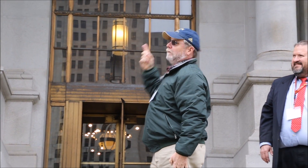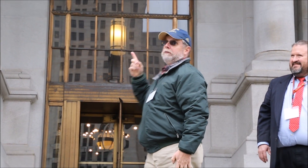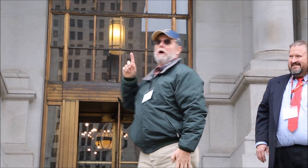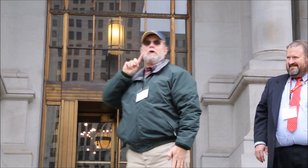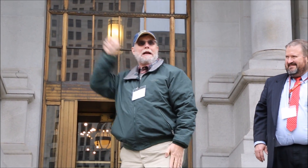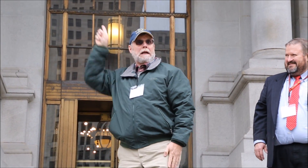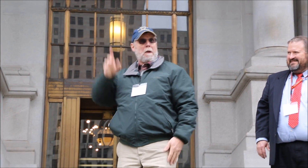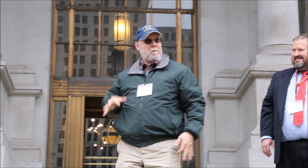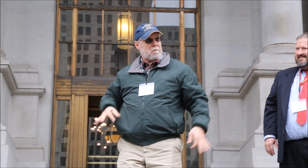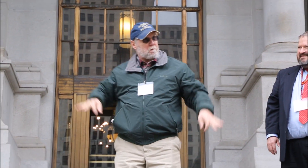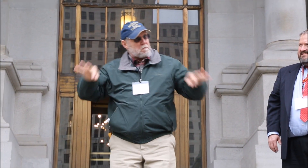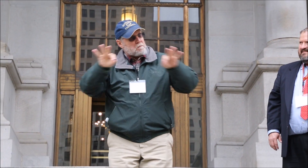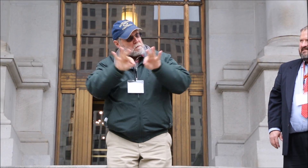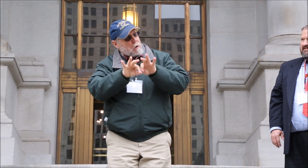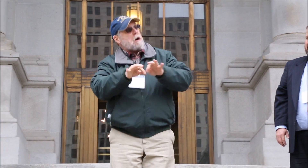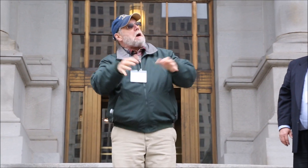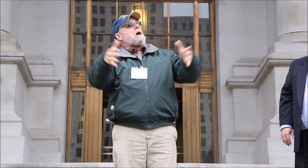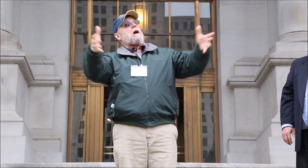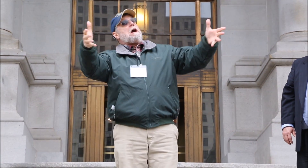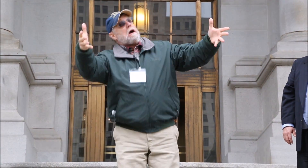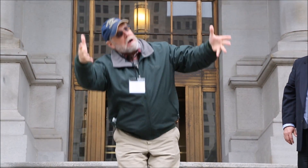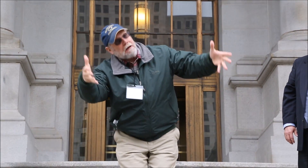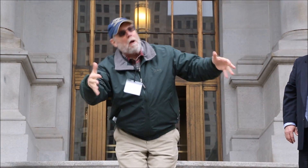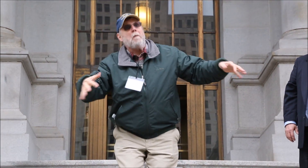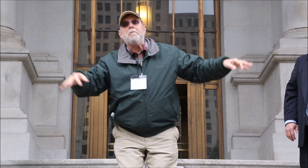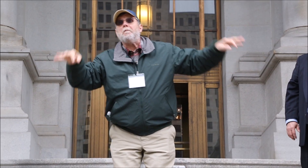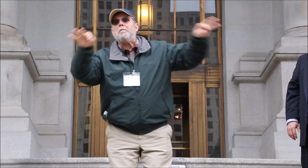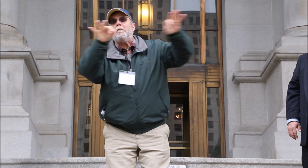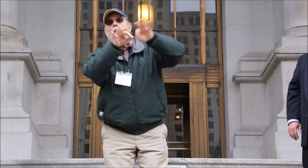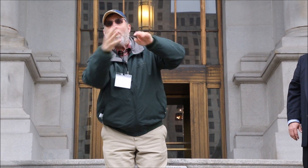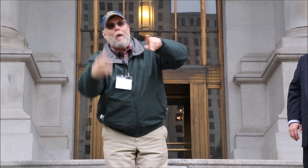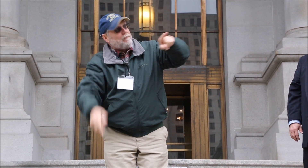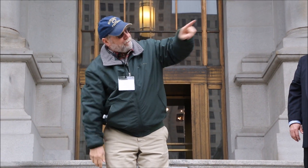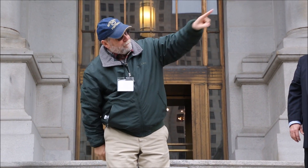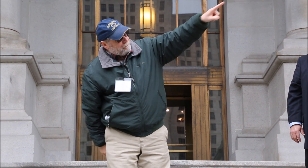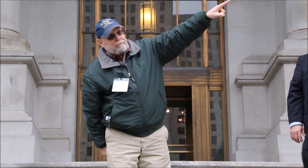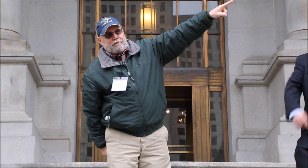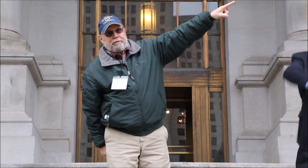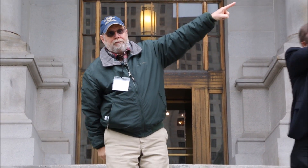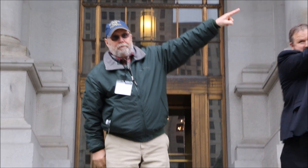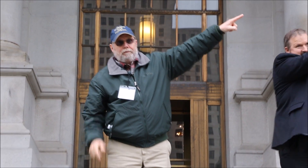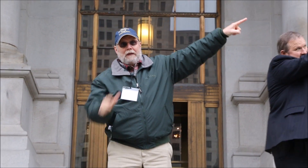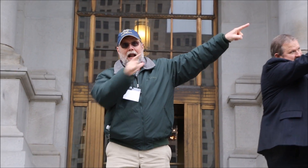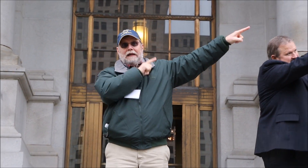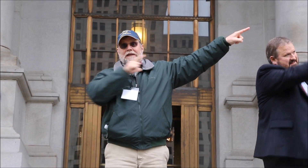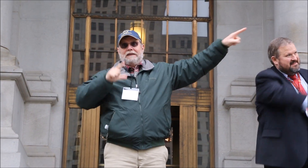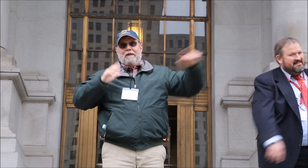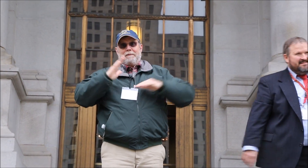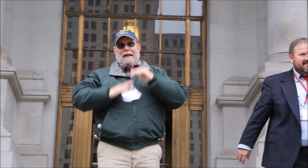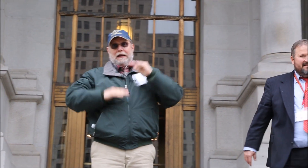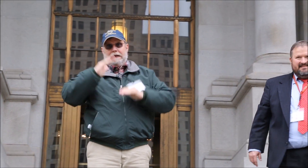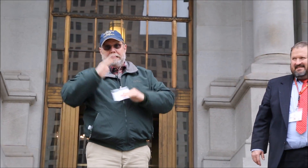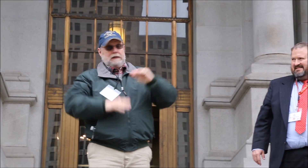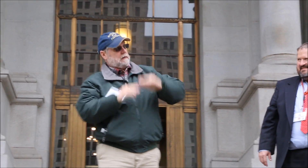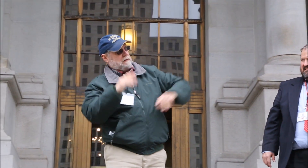deaf world. The deaf world is my life. If not for that, I would be out, completely out. Because of the exposure that I got to the